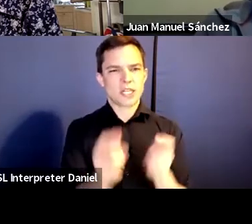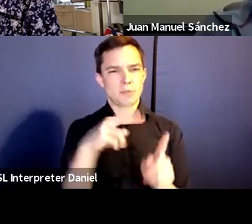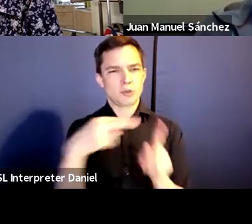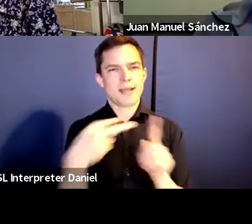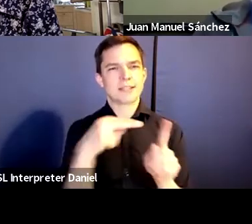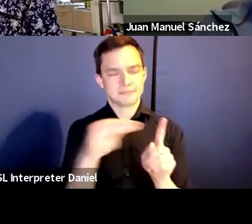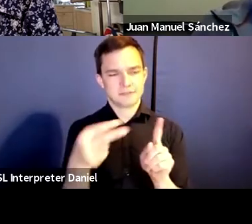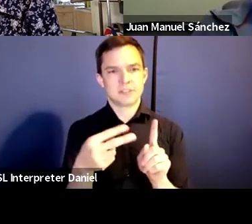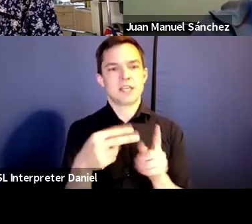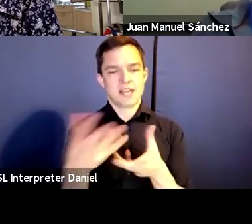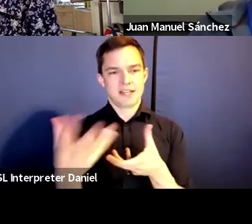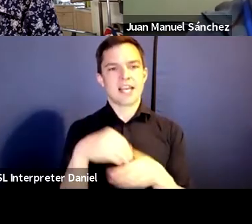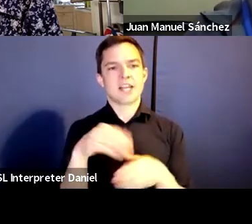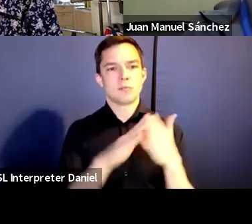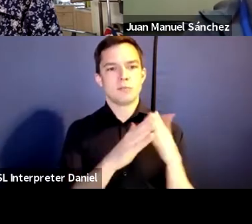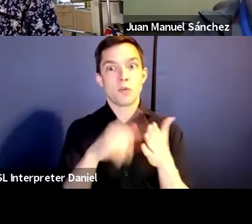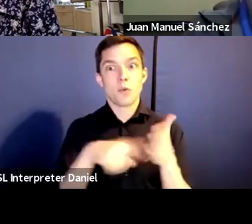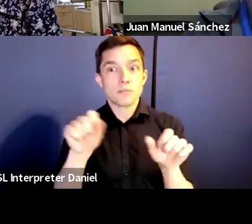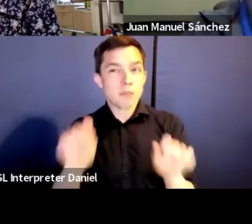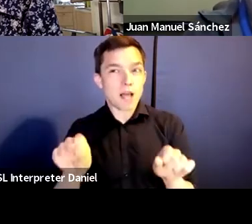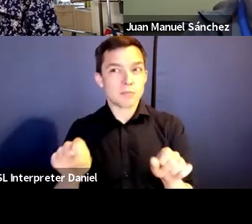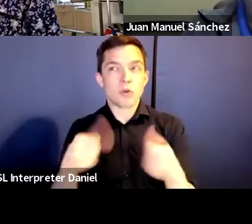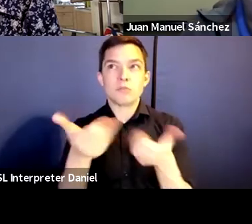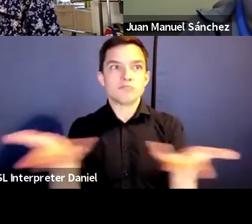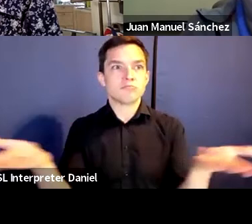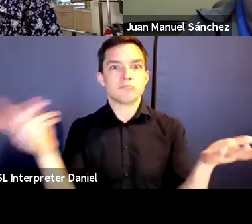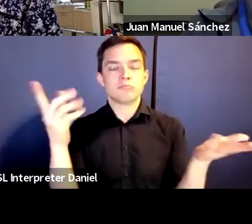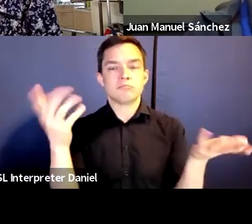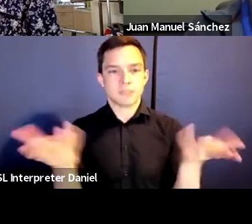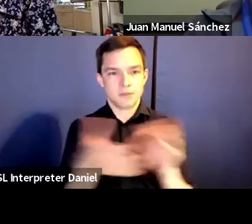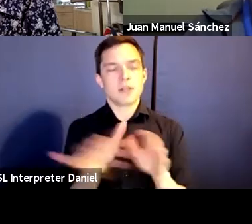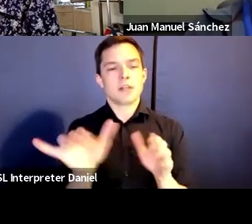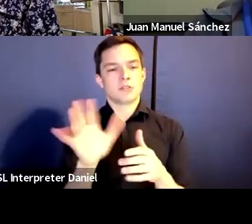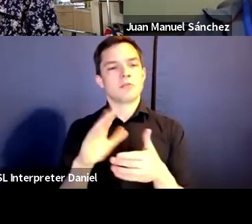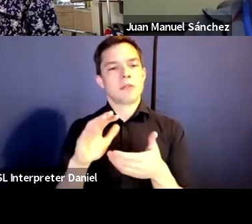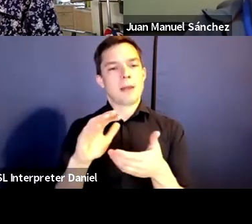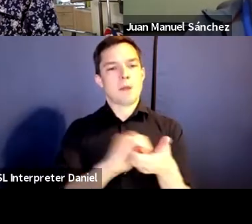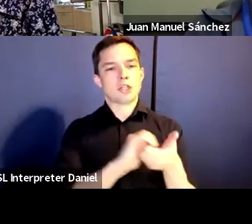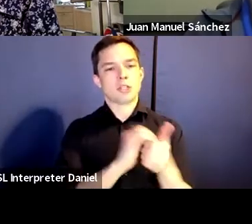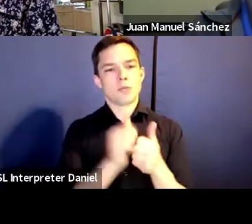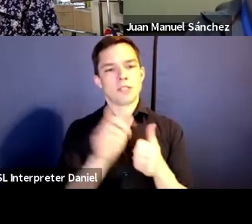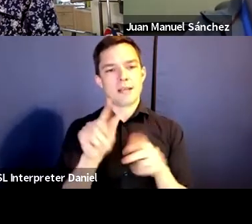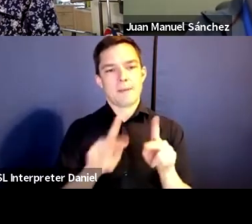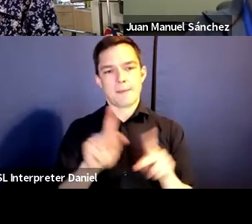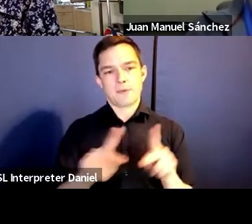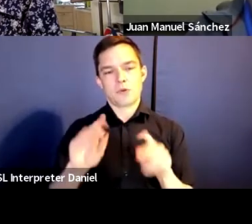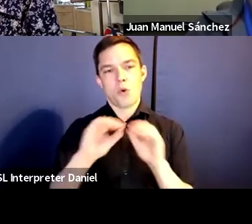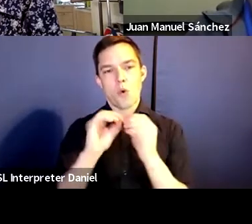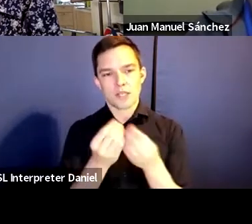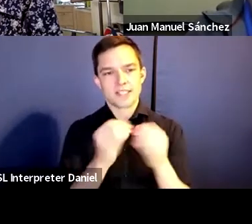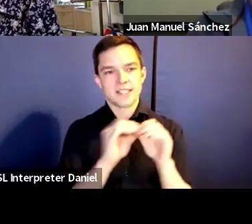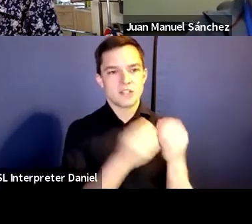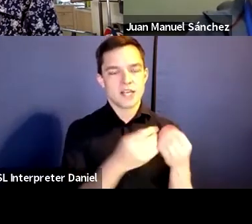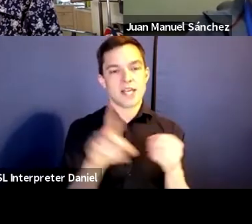community, about what's possible. And then another one is through partnerships with disabled persons organizations and